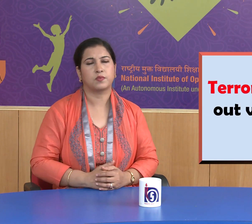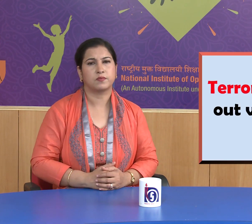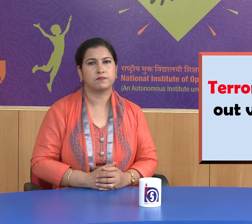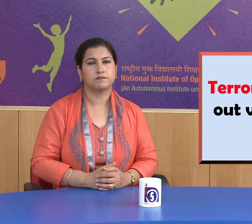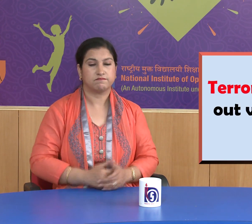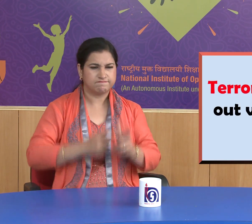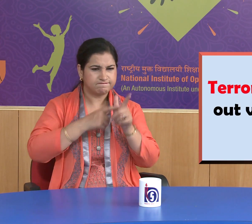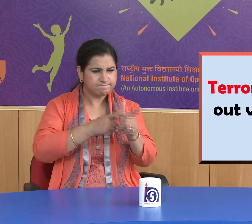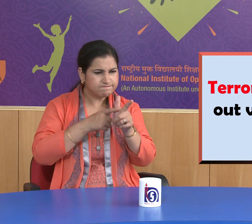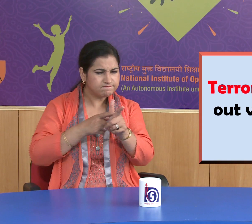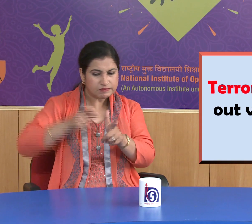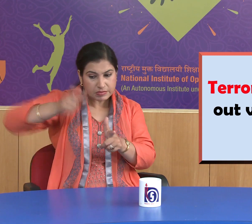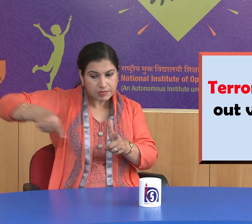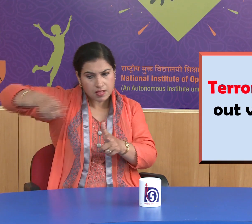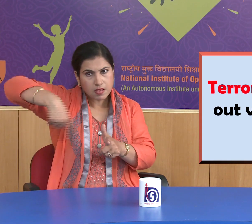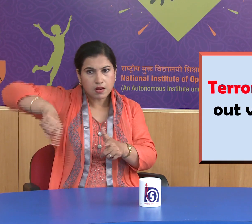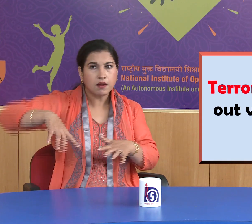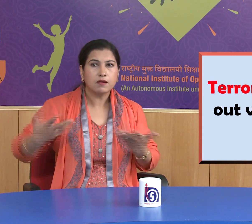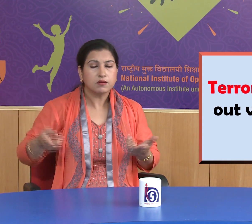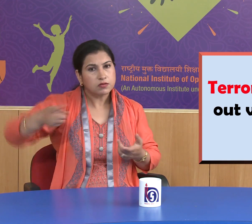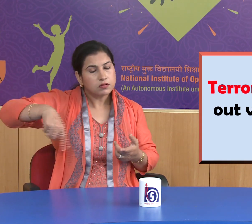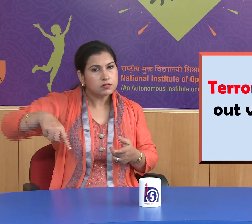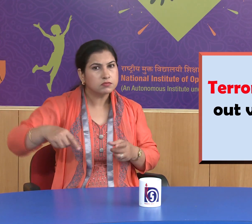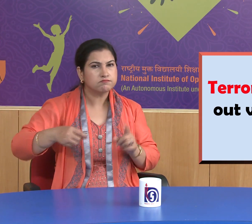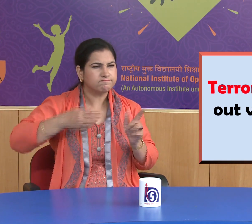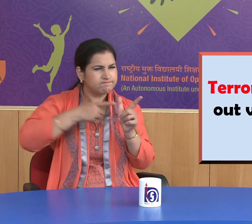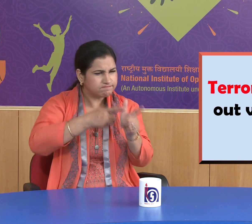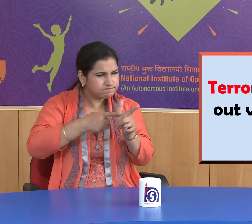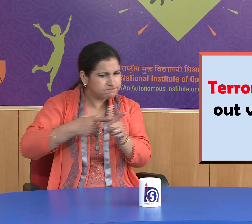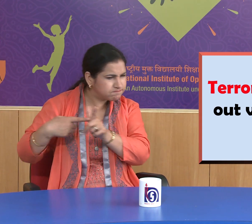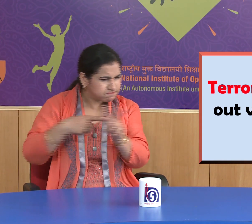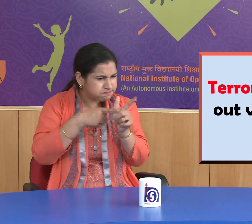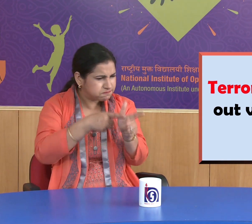Terrorists are those people who conduct violent acts.